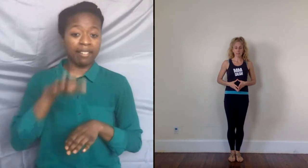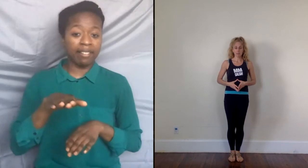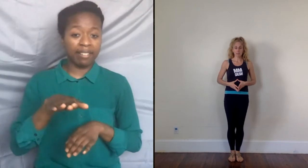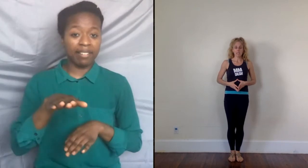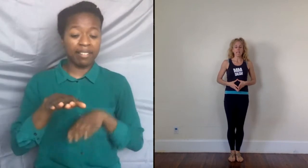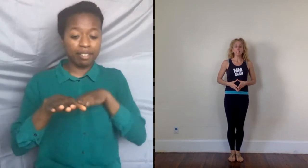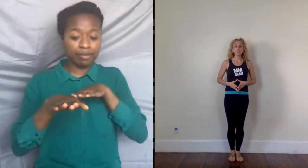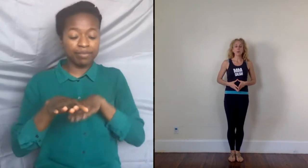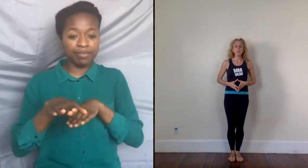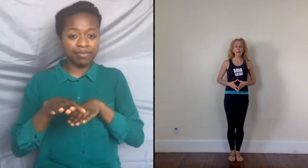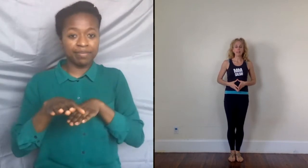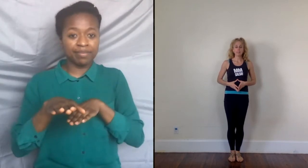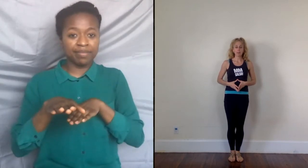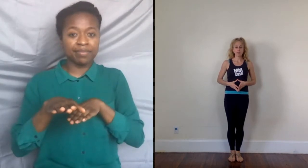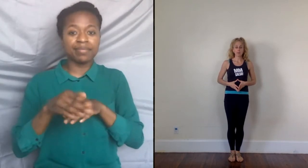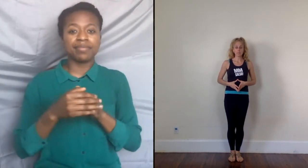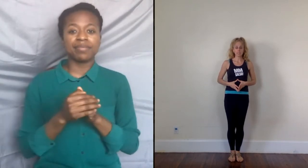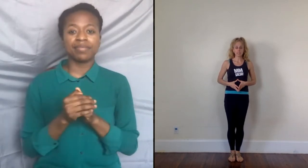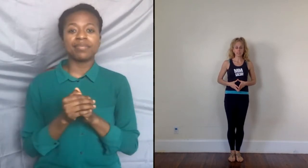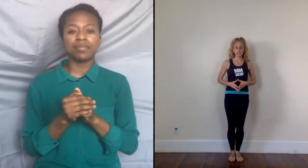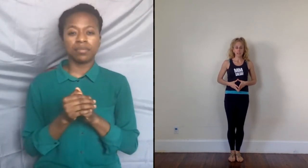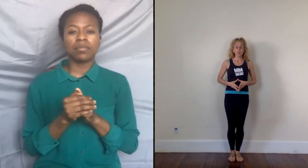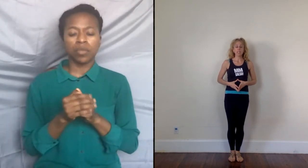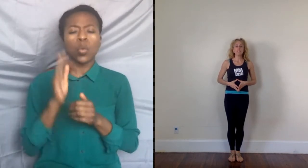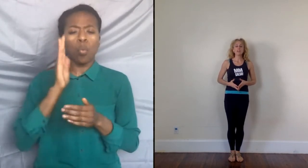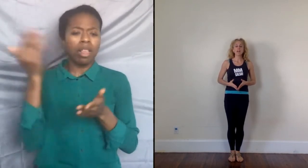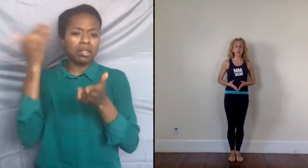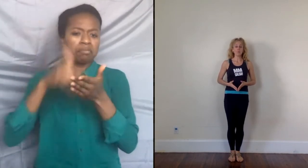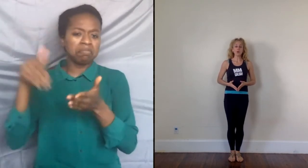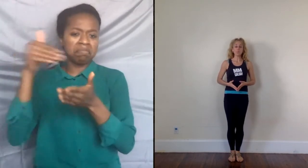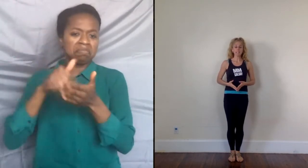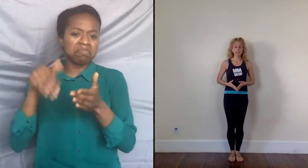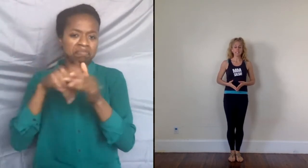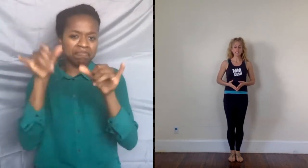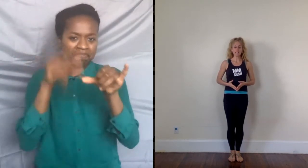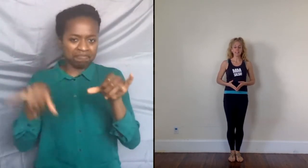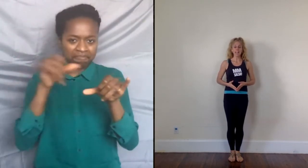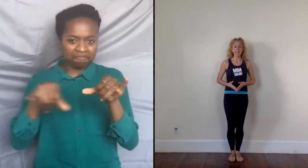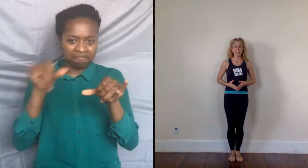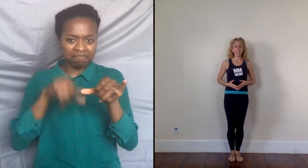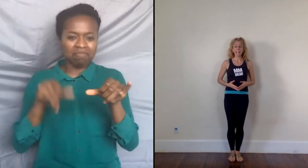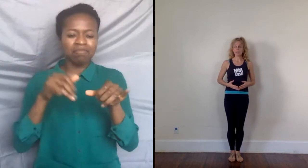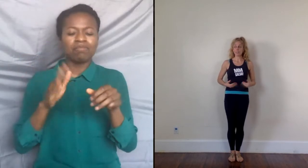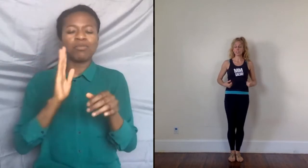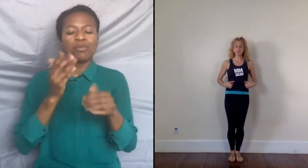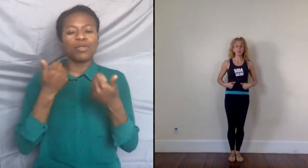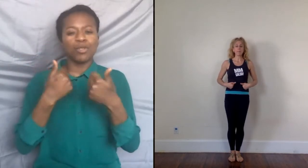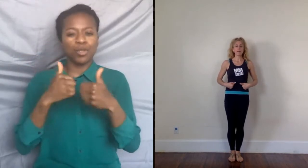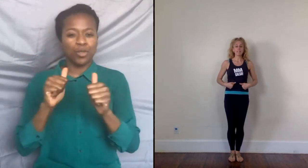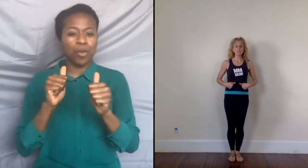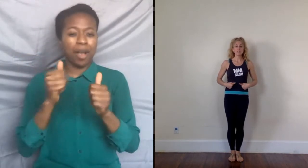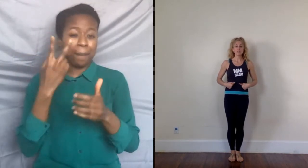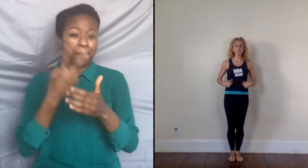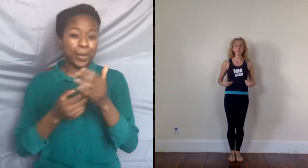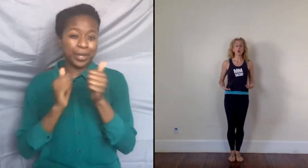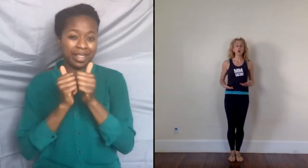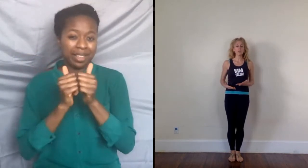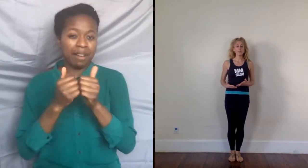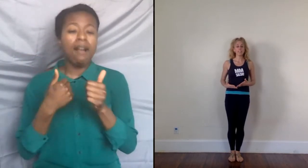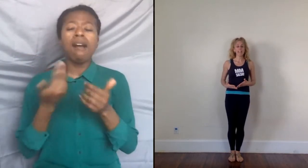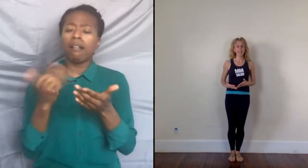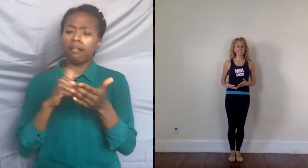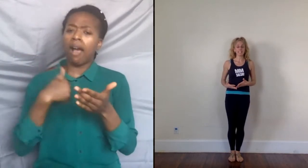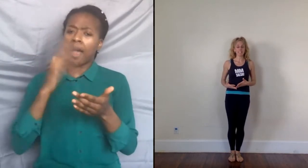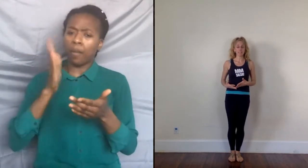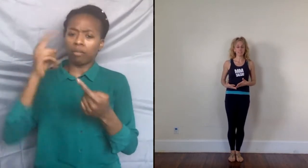step into a pattern that we repeat. We're going to try it on both sides together. And again, I'm going to turn my back to you so that we're all